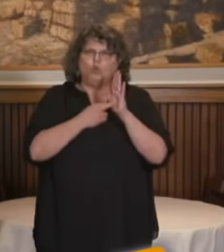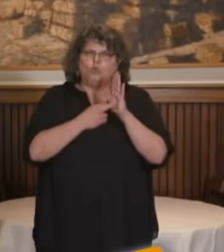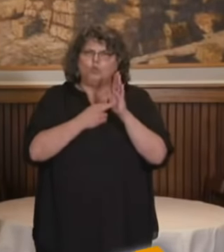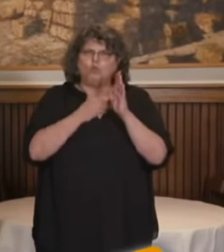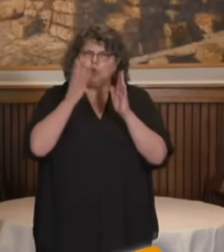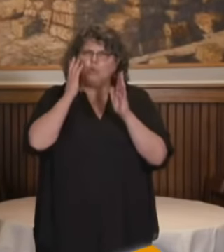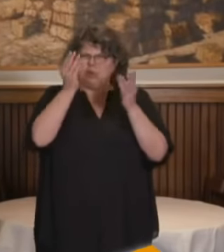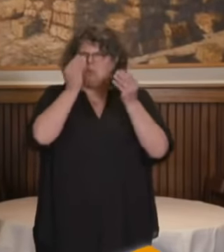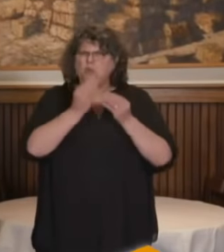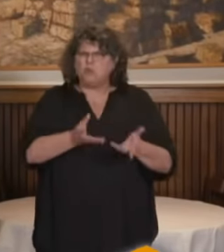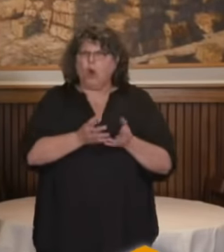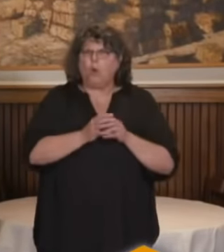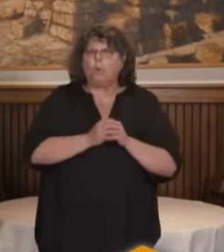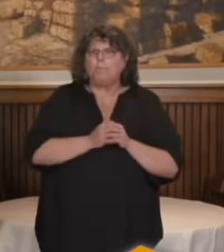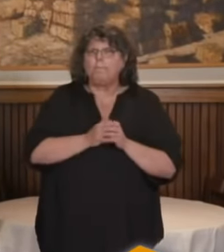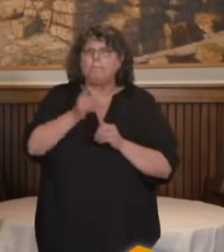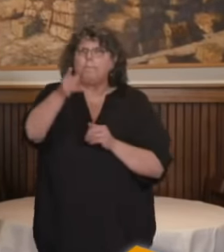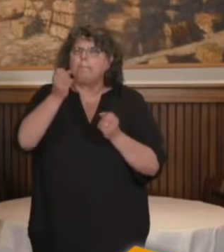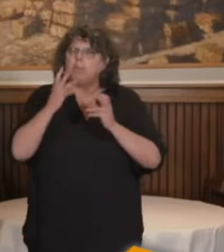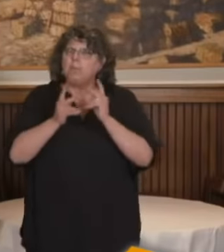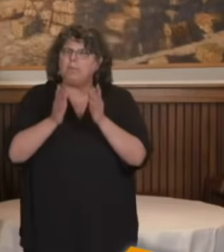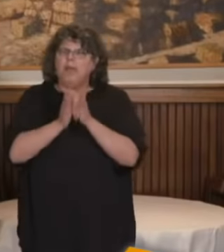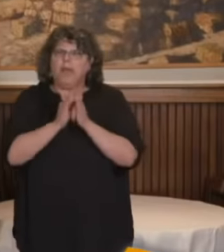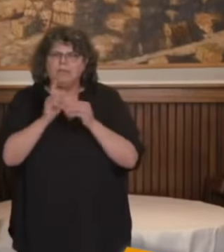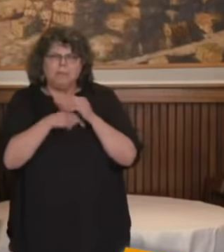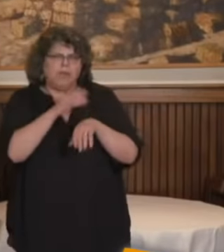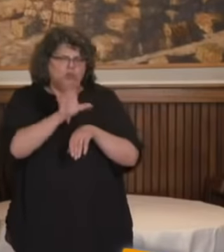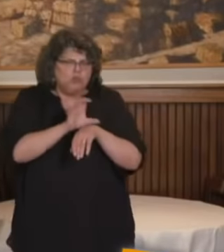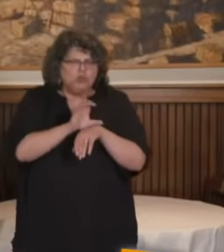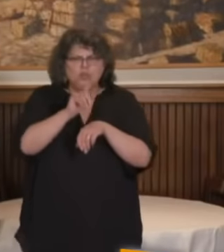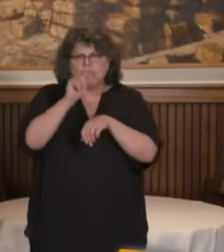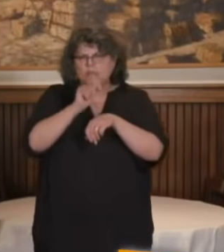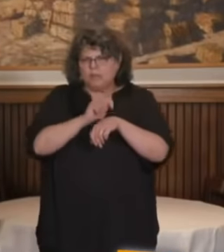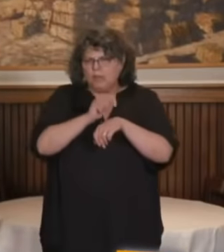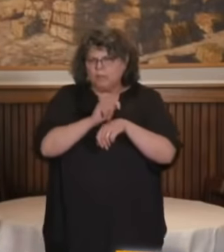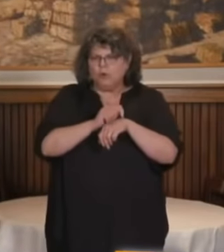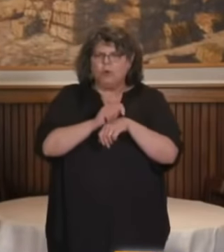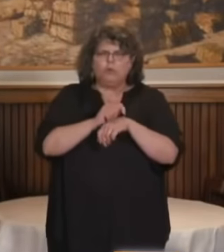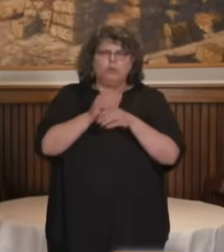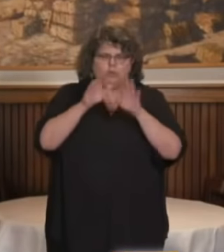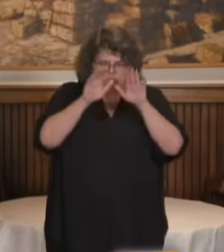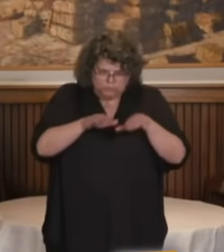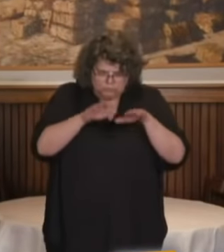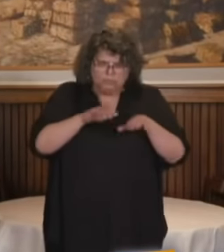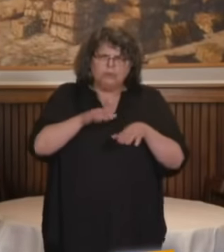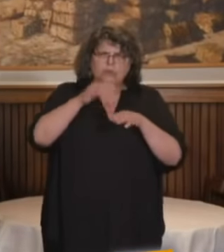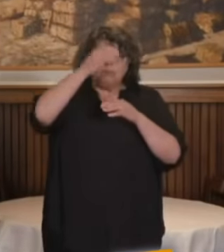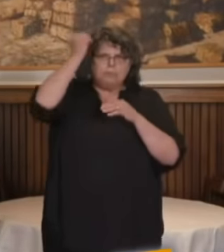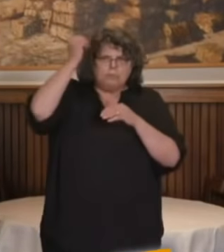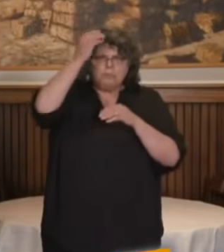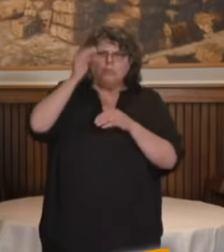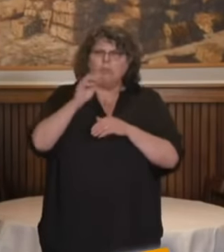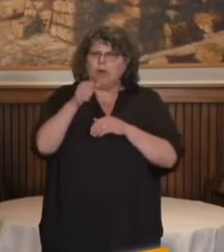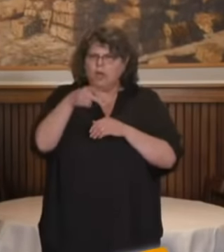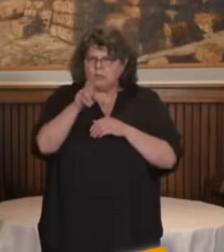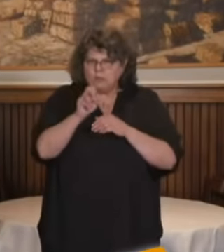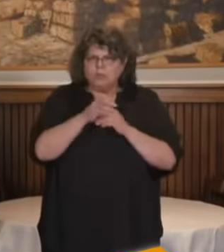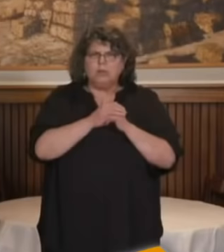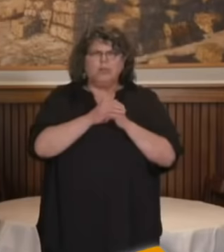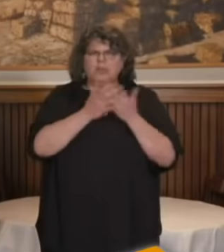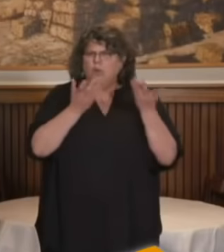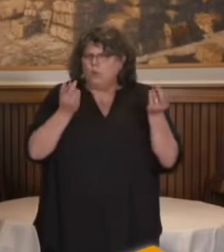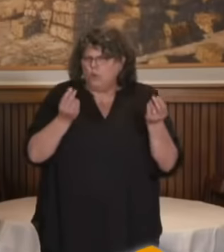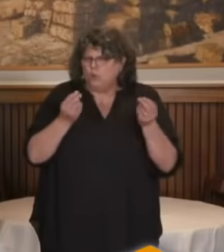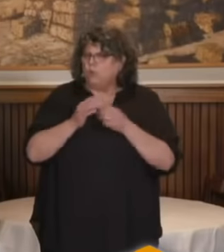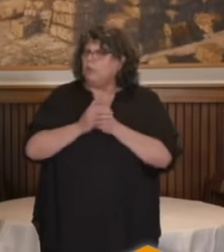forthcoming. And there's also quite a few about houses of worship. People would like to know about religious services, how that'll be handled under the new